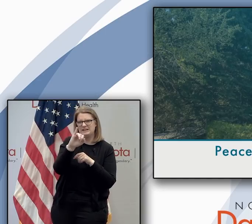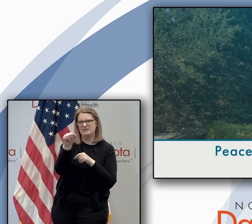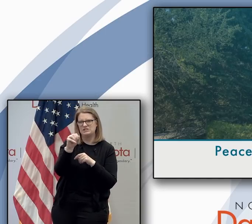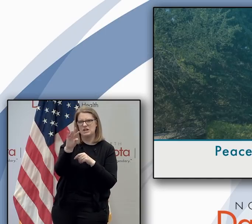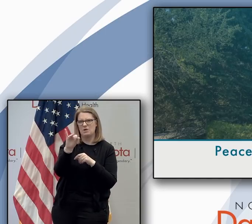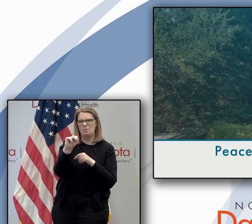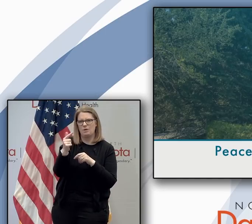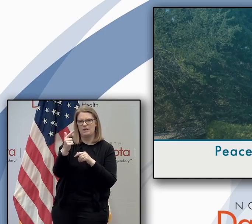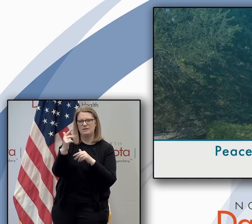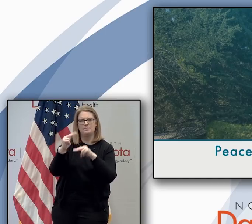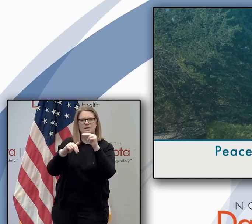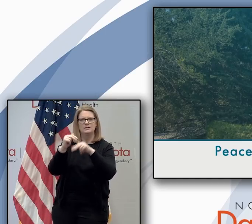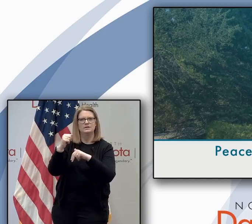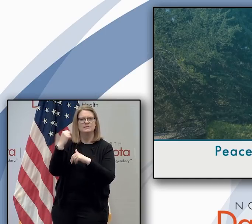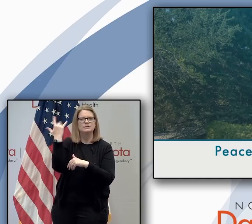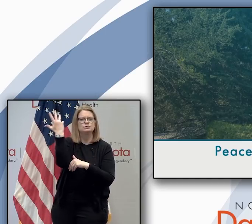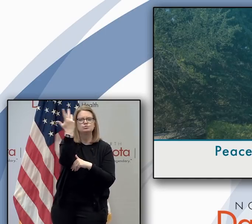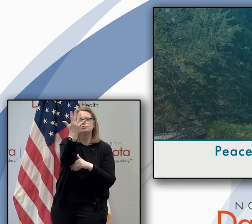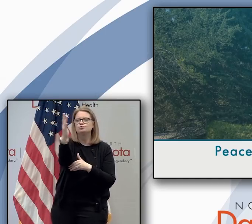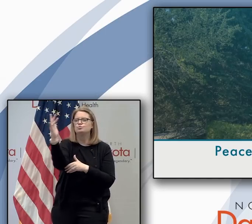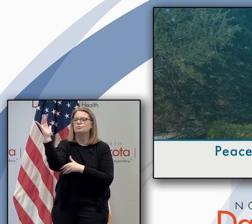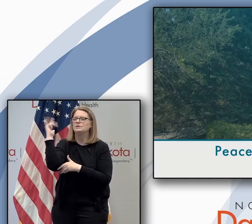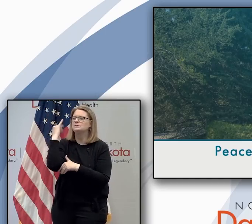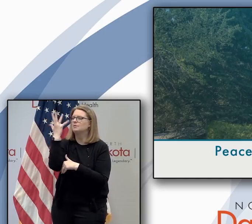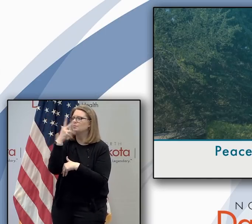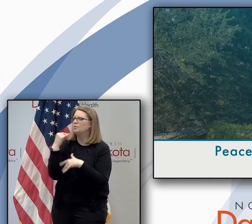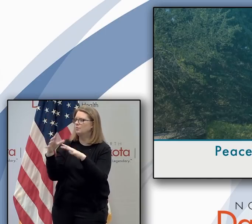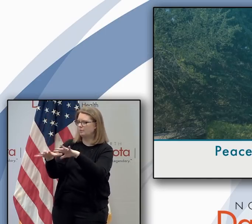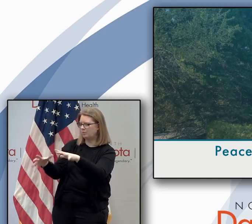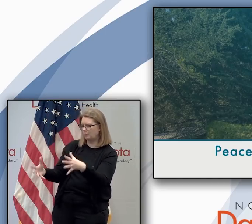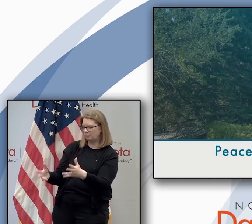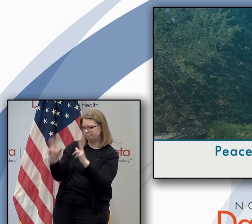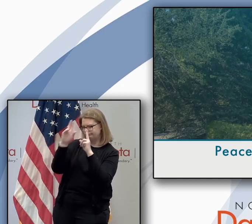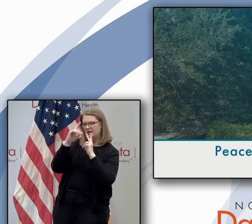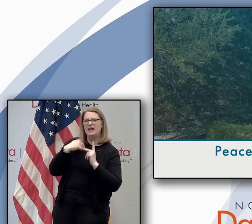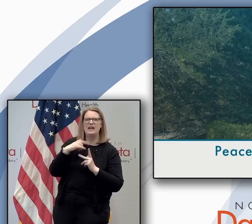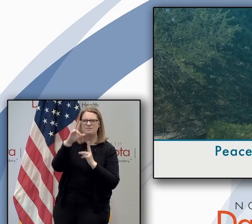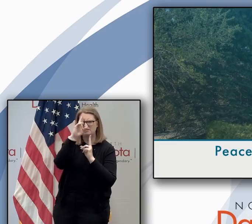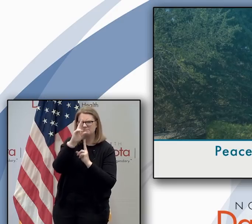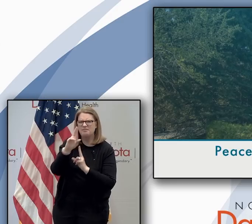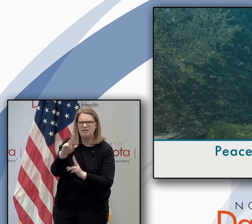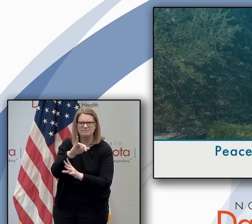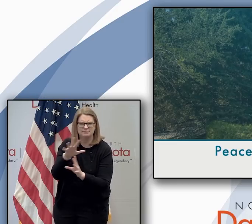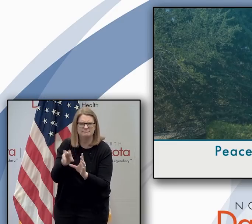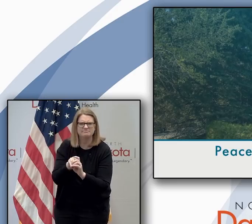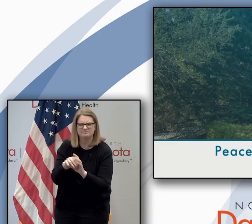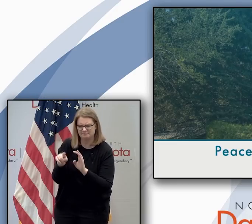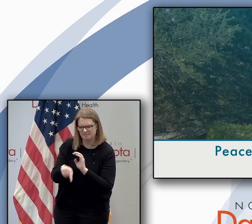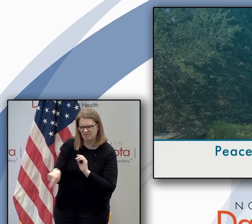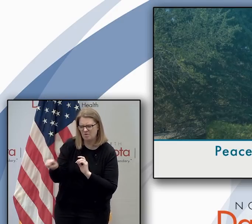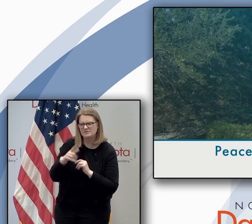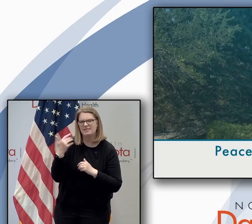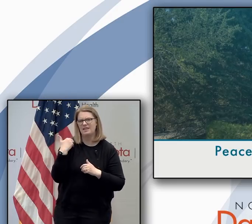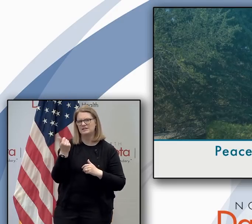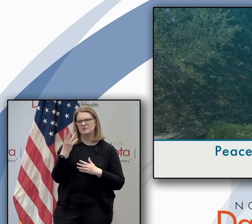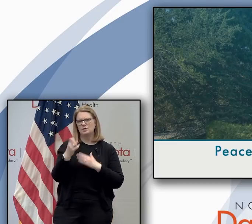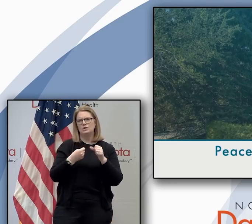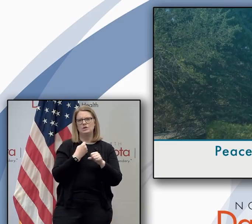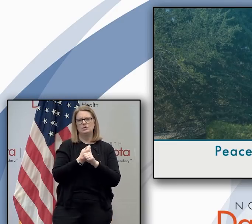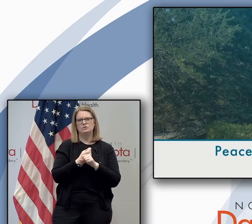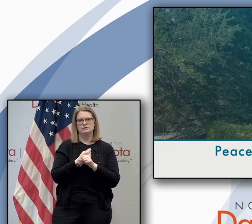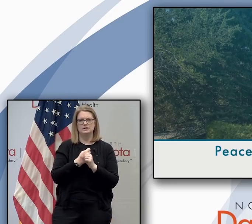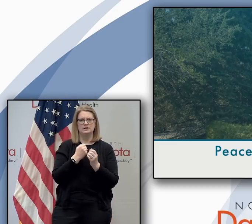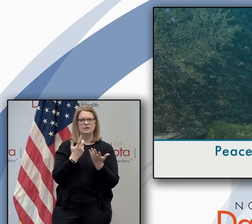building in a beautiful grove of trees. Each year there's been a ceremony. I've been honored to be part of those in the last several years. And it's got